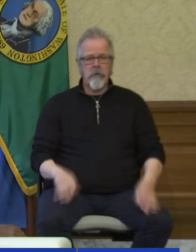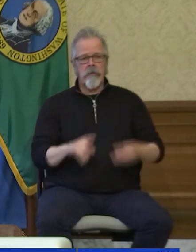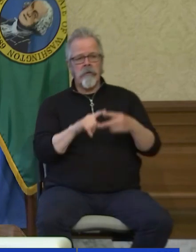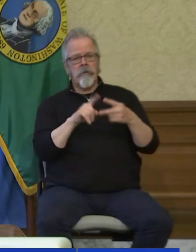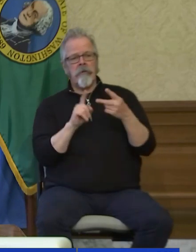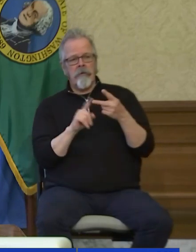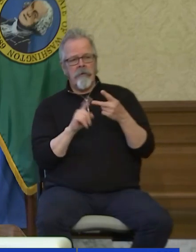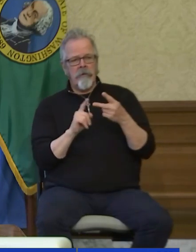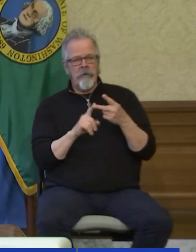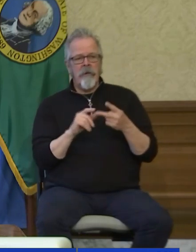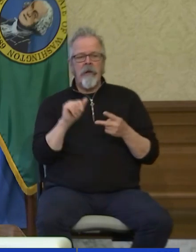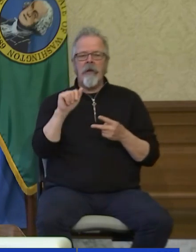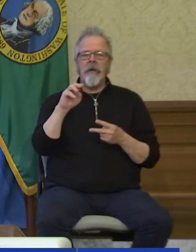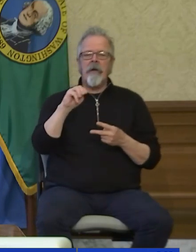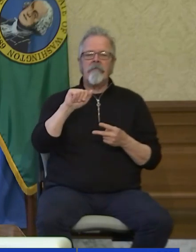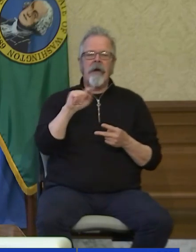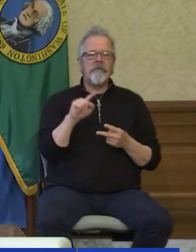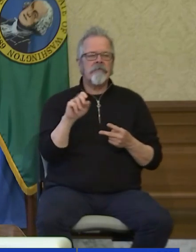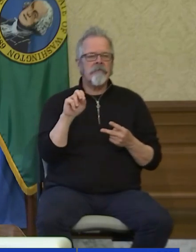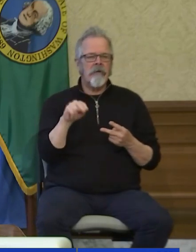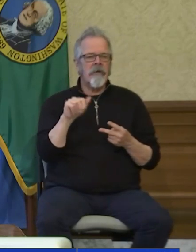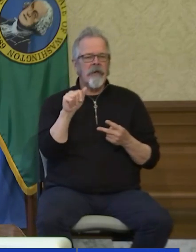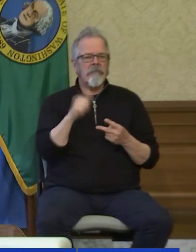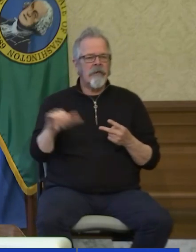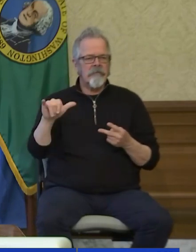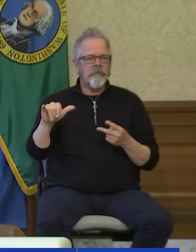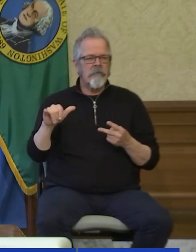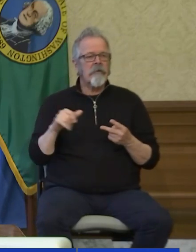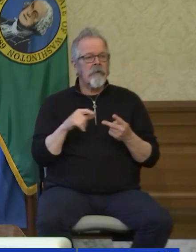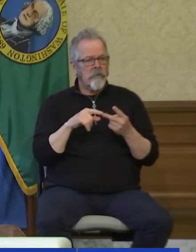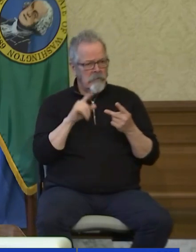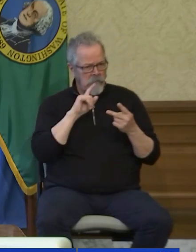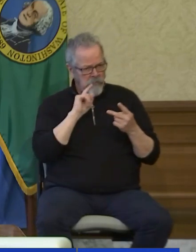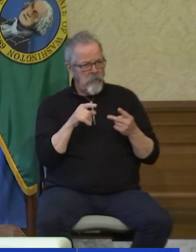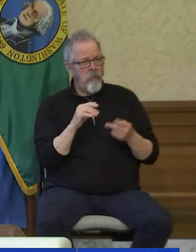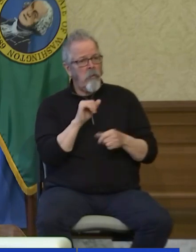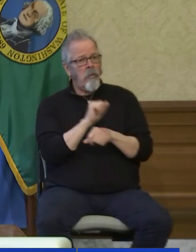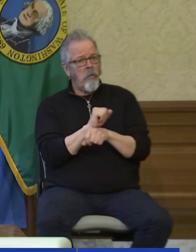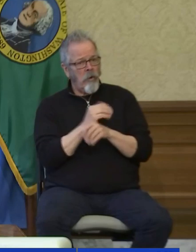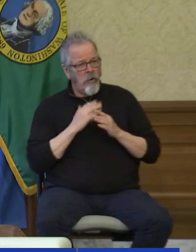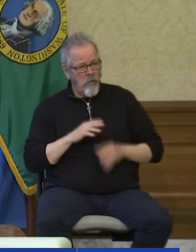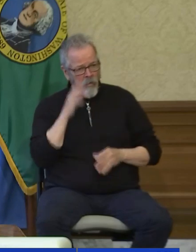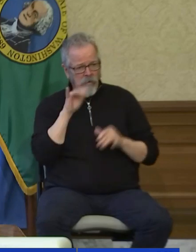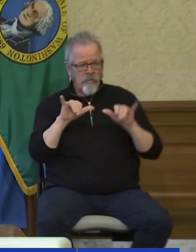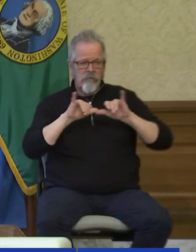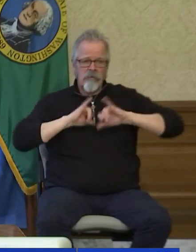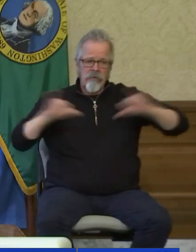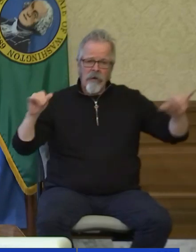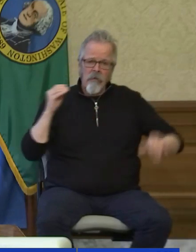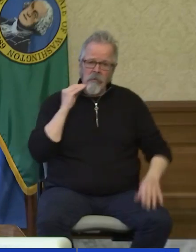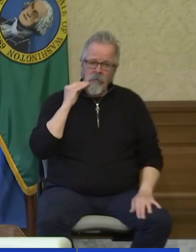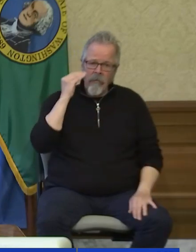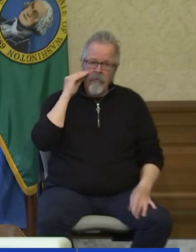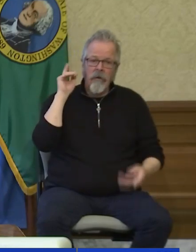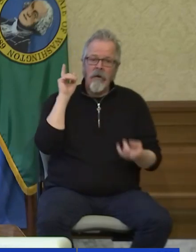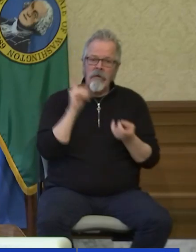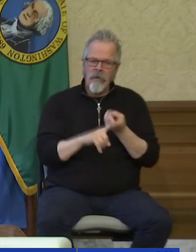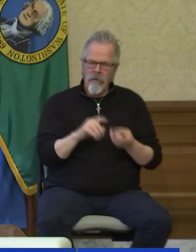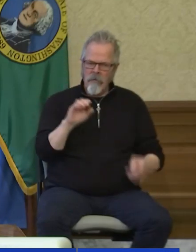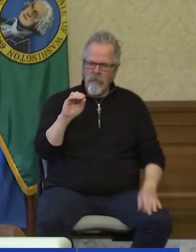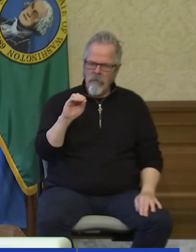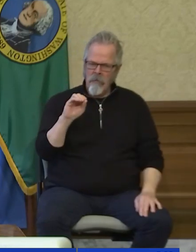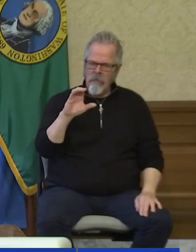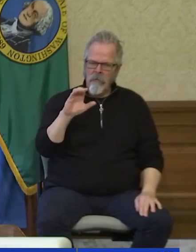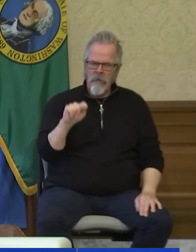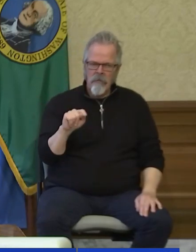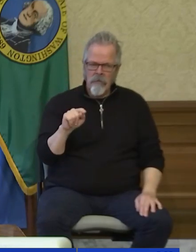that function for their workers should adopt guidelines like that? Well, we're